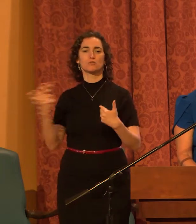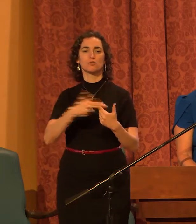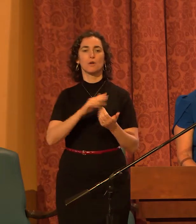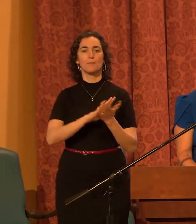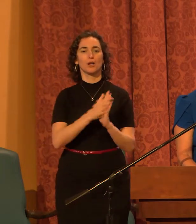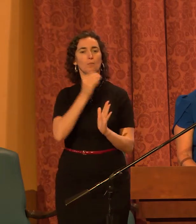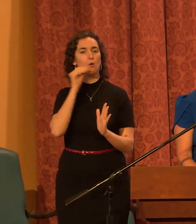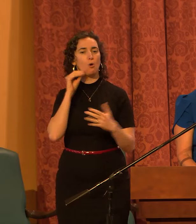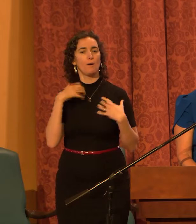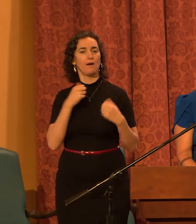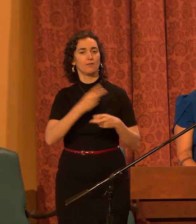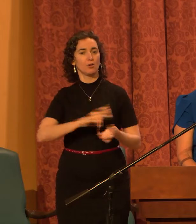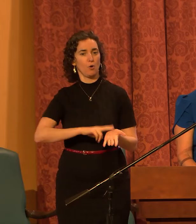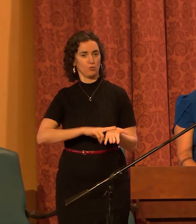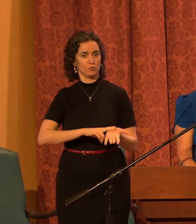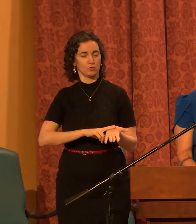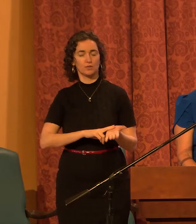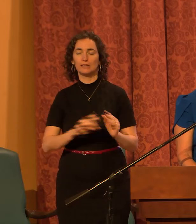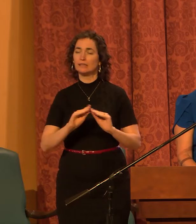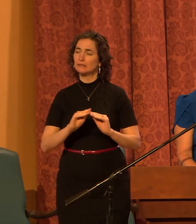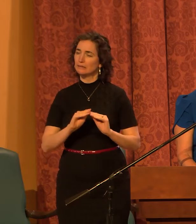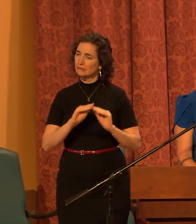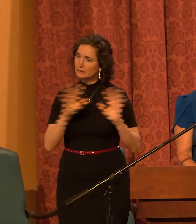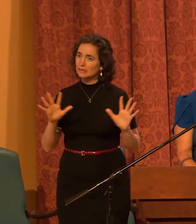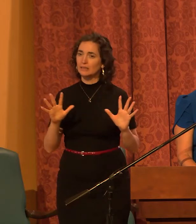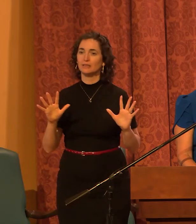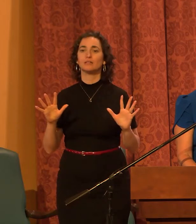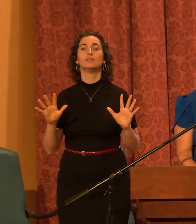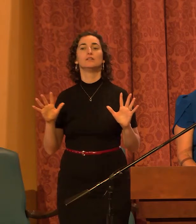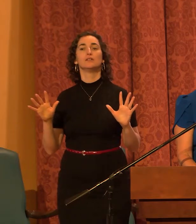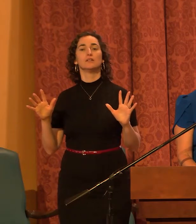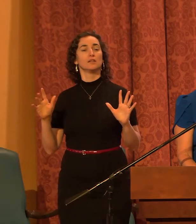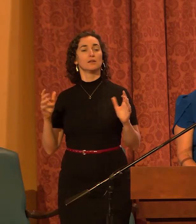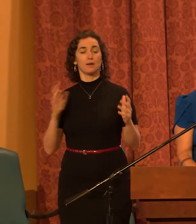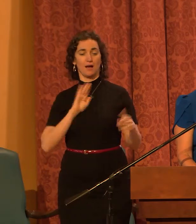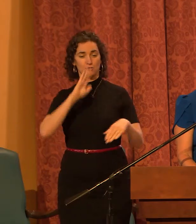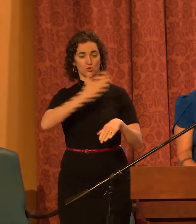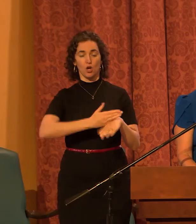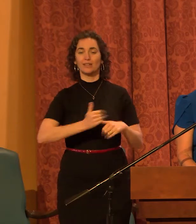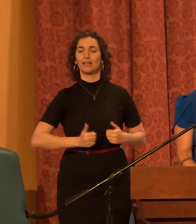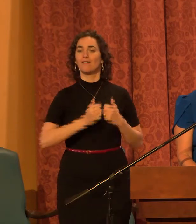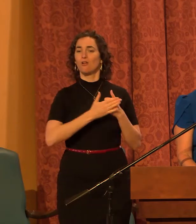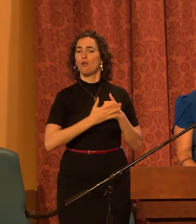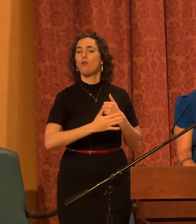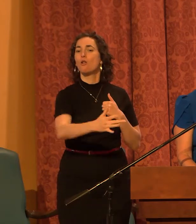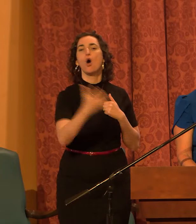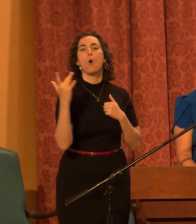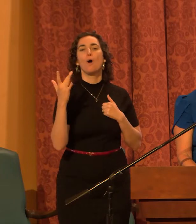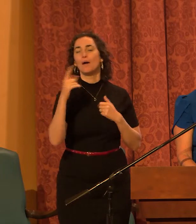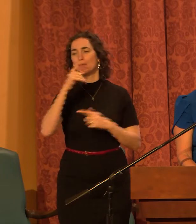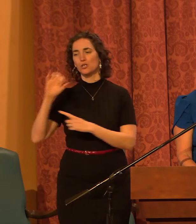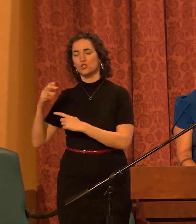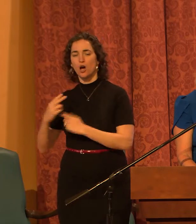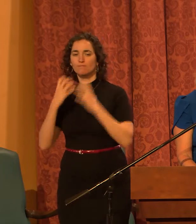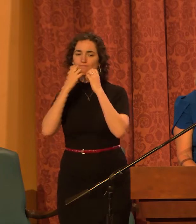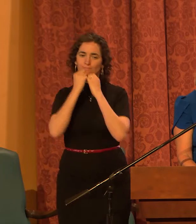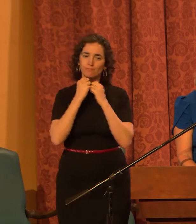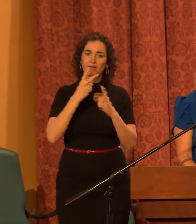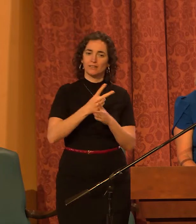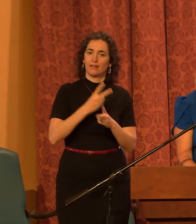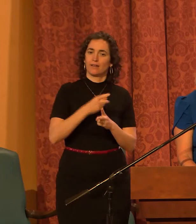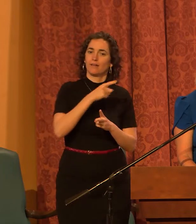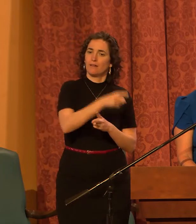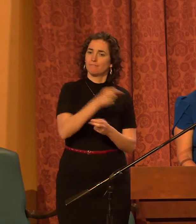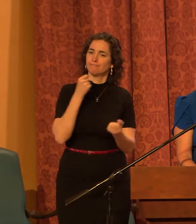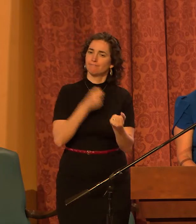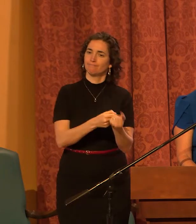home health nurse. We have no doubt that we got many bonus years with our son because of the level of dedication and care provided by Josh